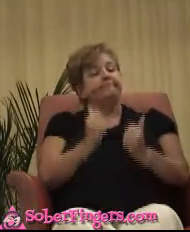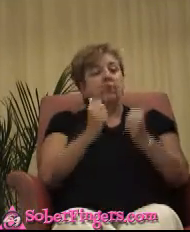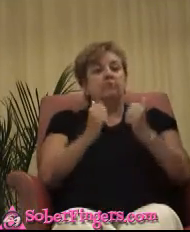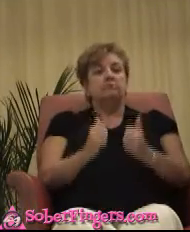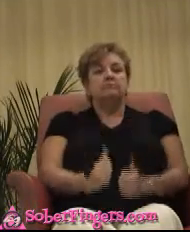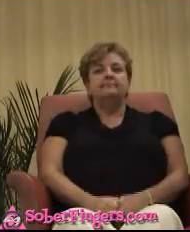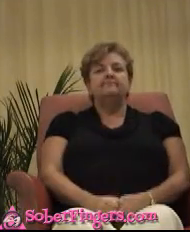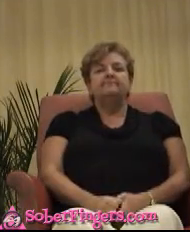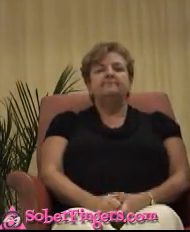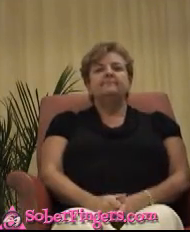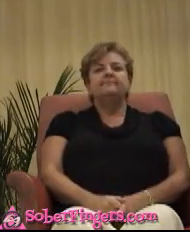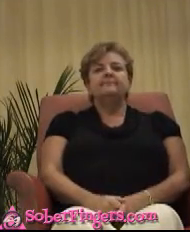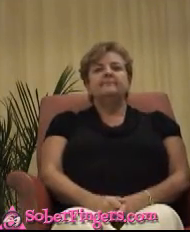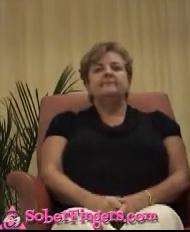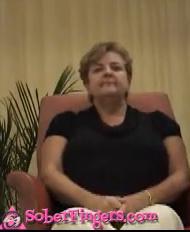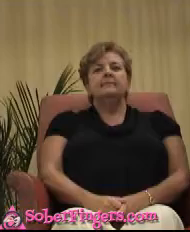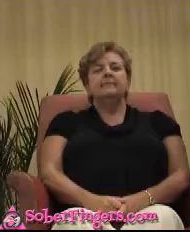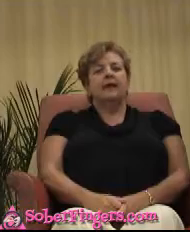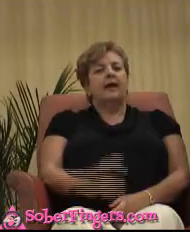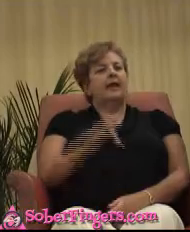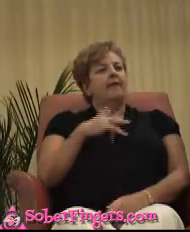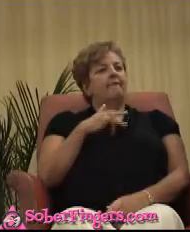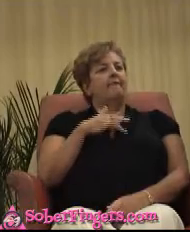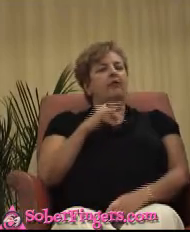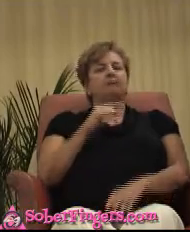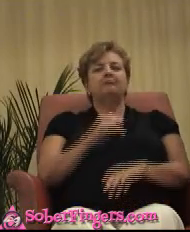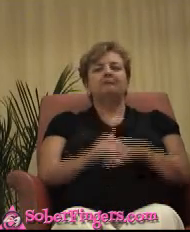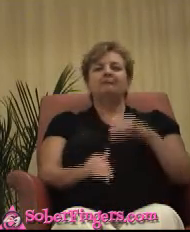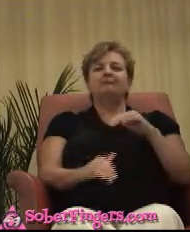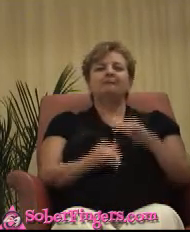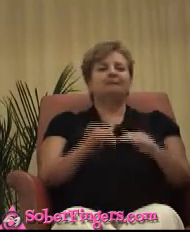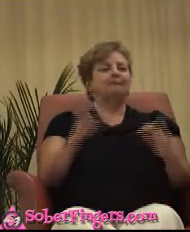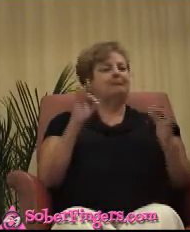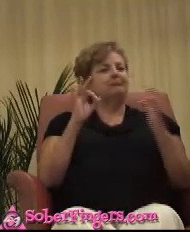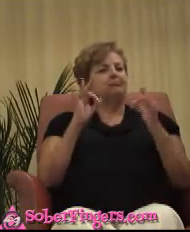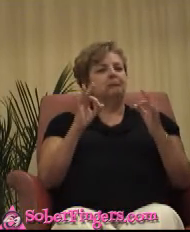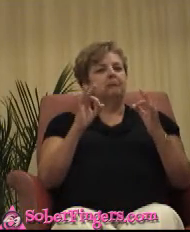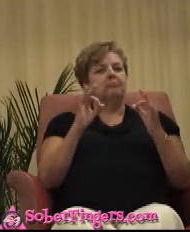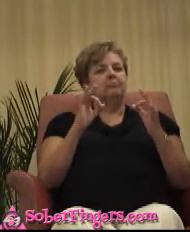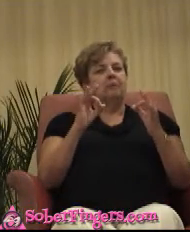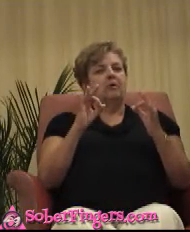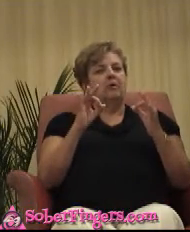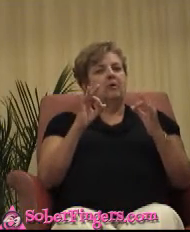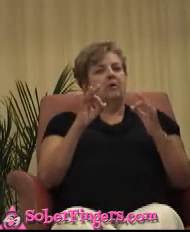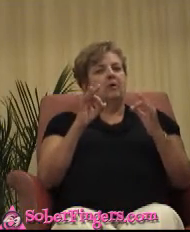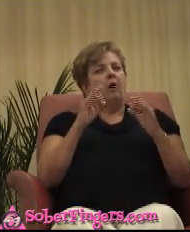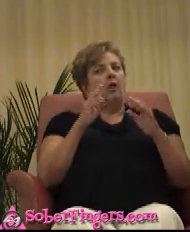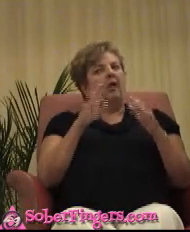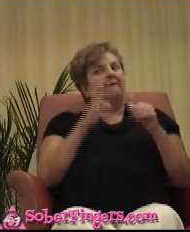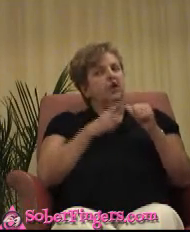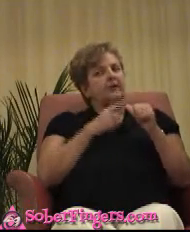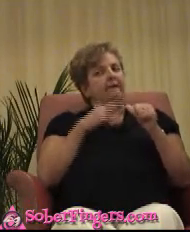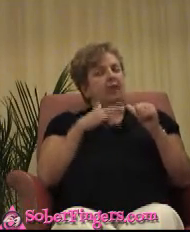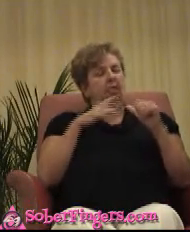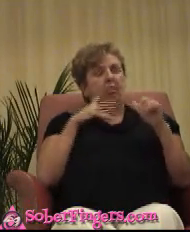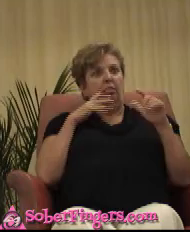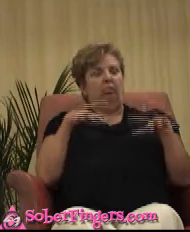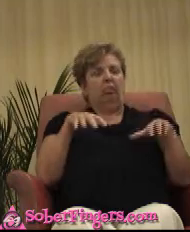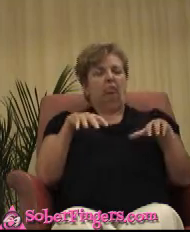Now, I found a home there. I really fit in and belonged. Once I got past the initial culture shock, man, I knew I was where I was